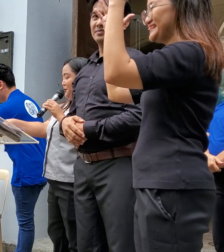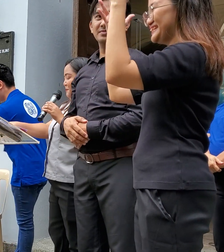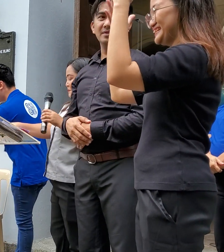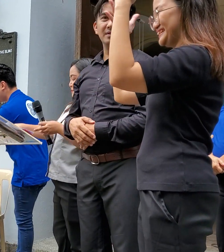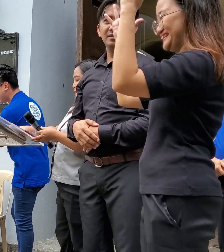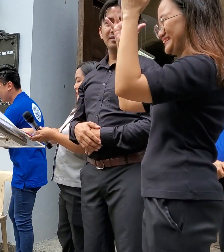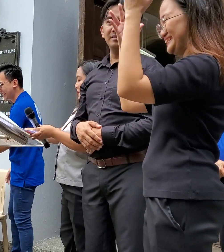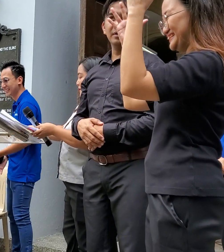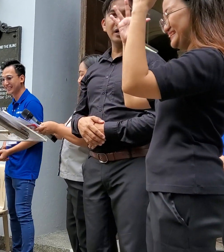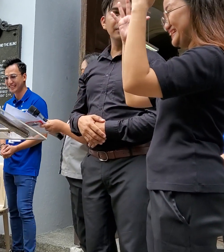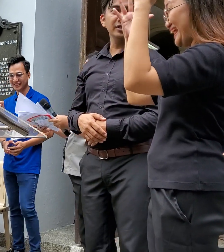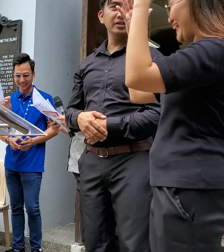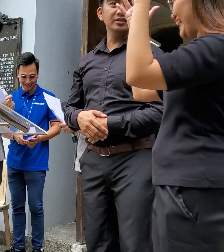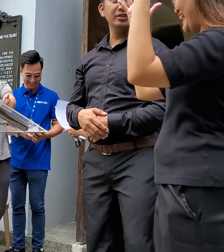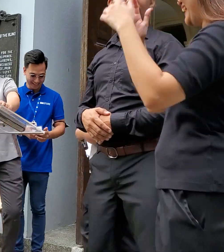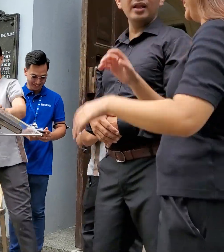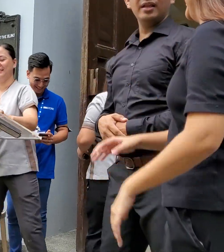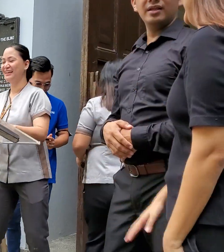please.